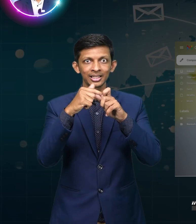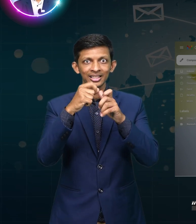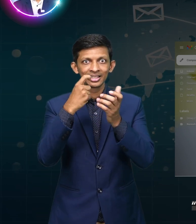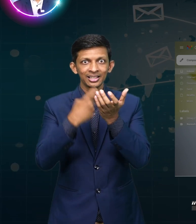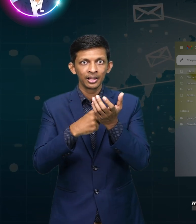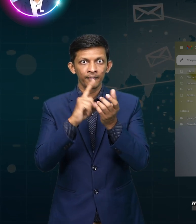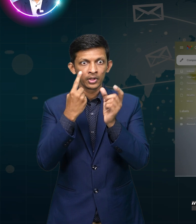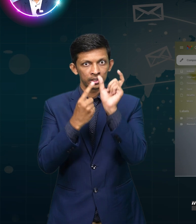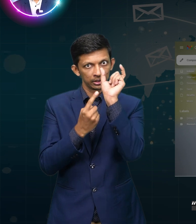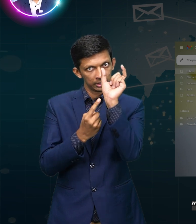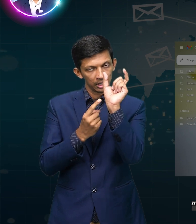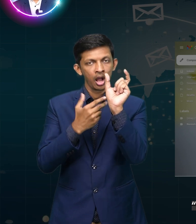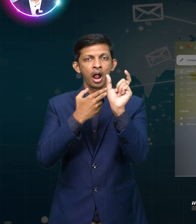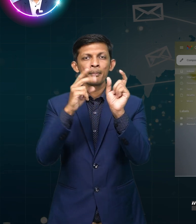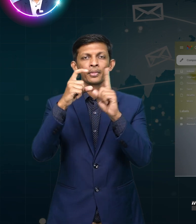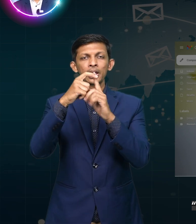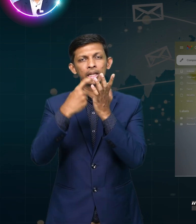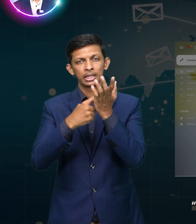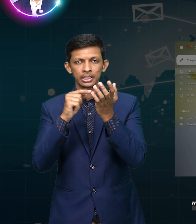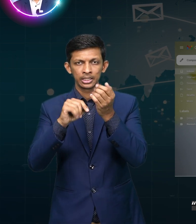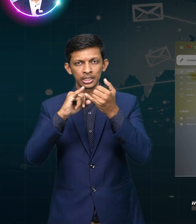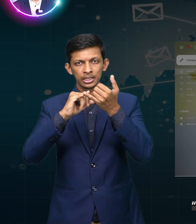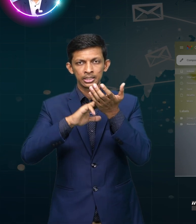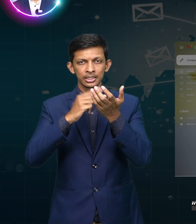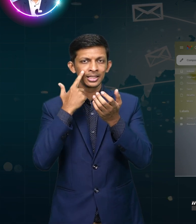Dear Dr. Smith,